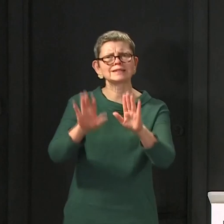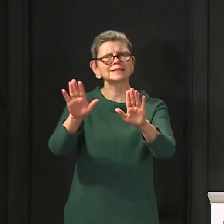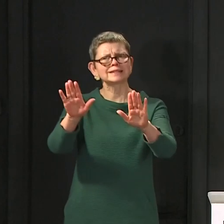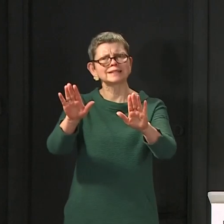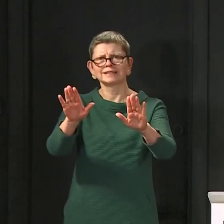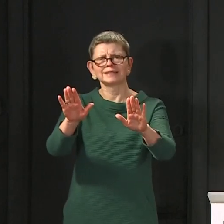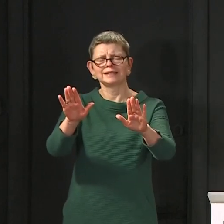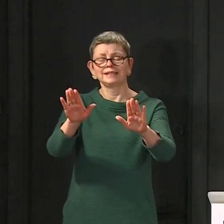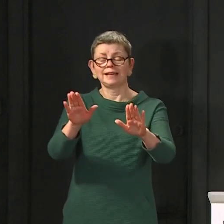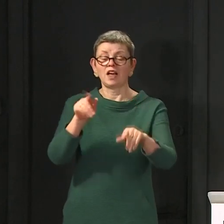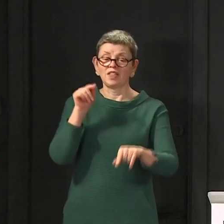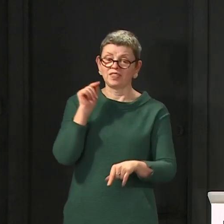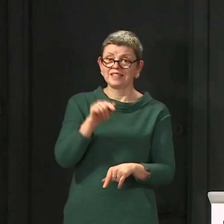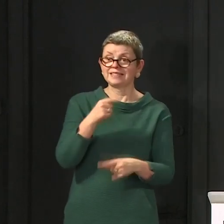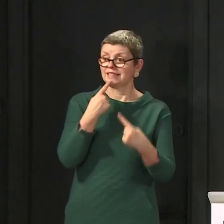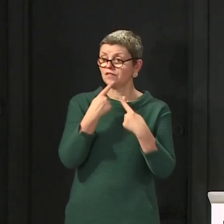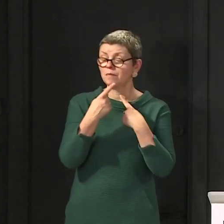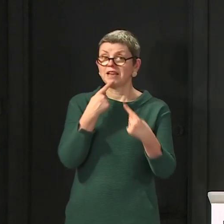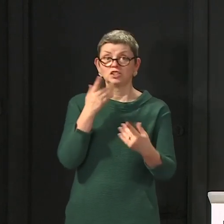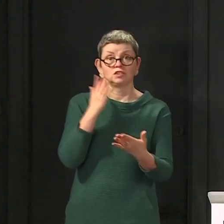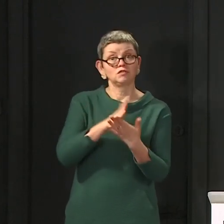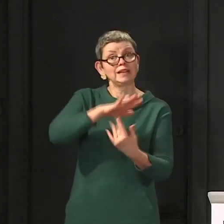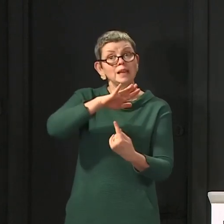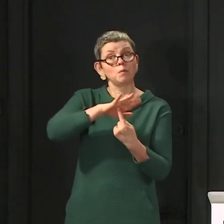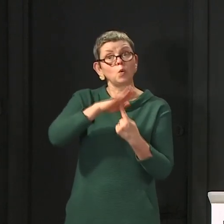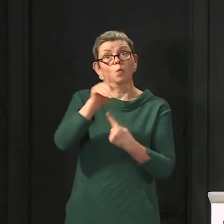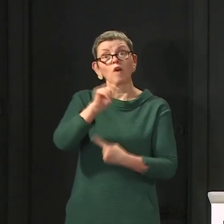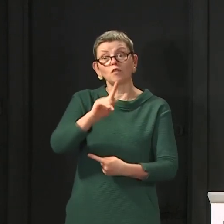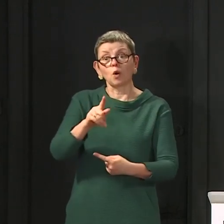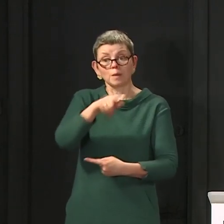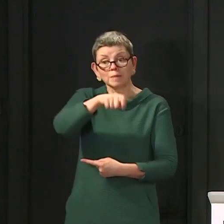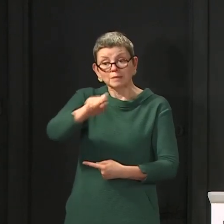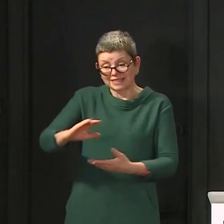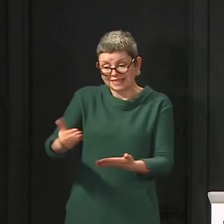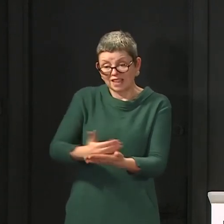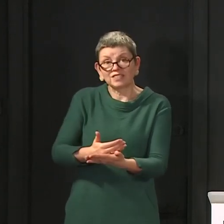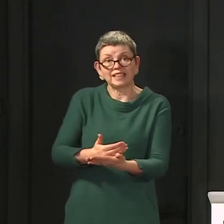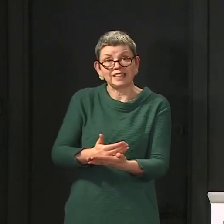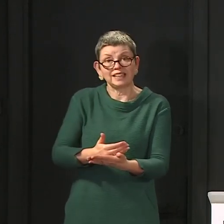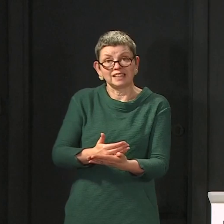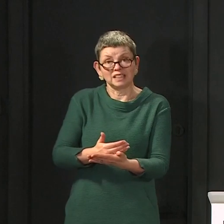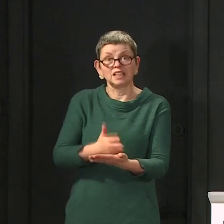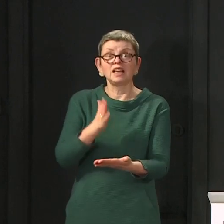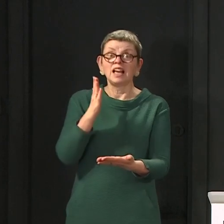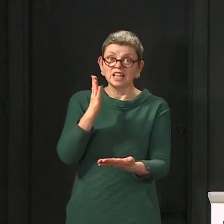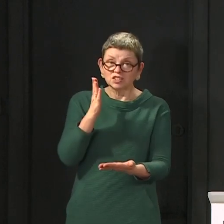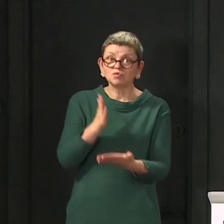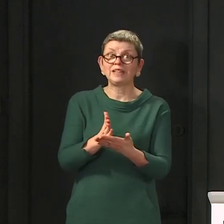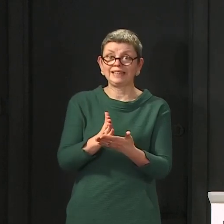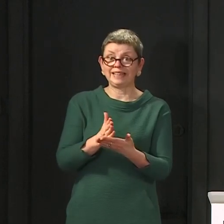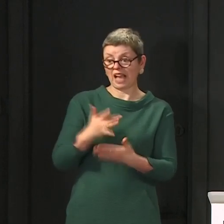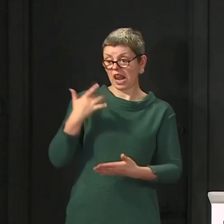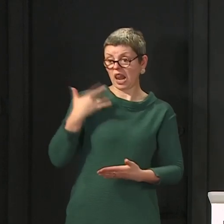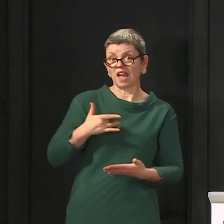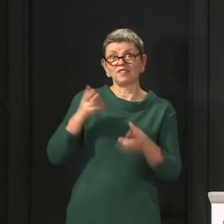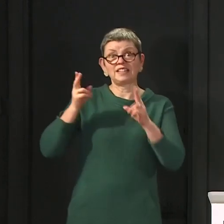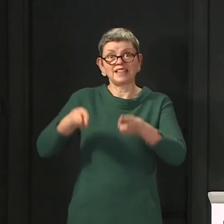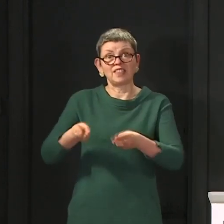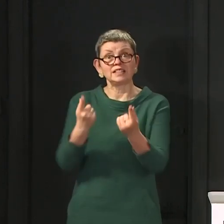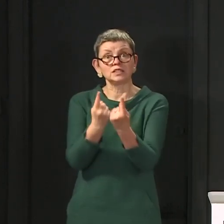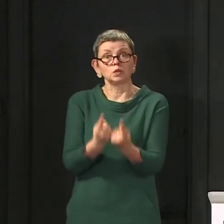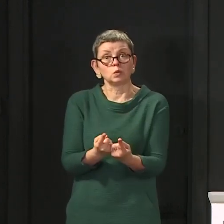is really, really critical to people's safety. And without exaggerating, these things are right now matters of life and death. So it's